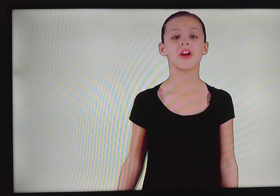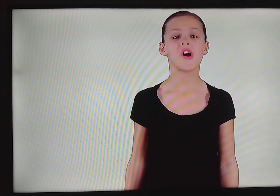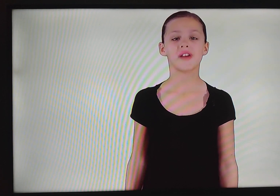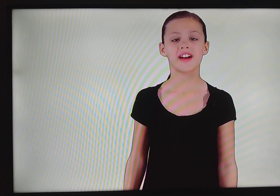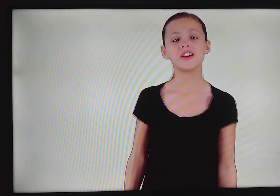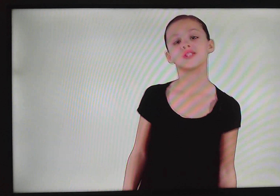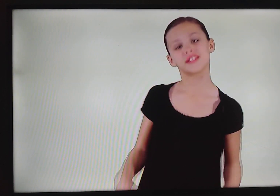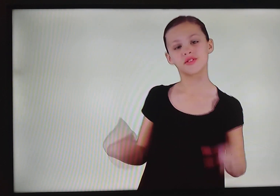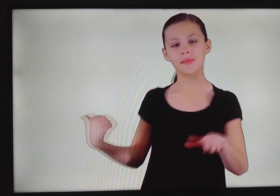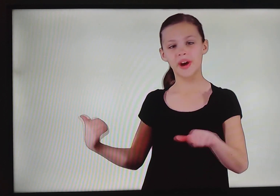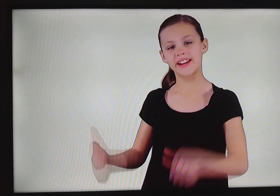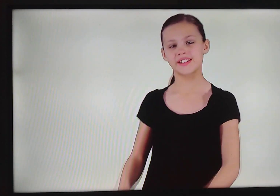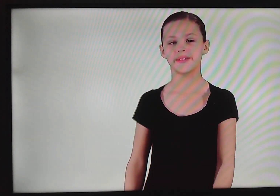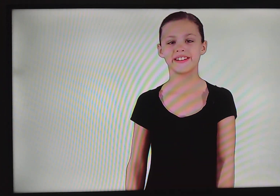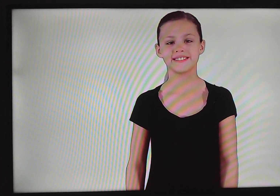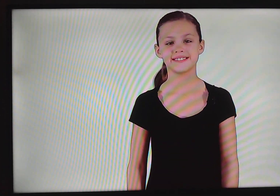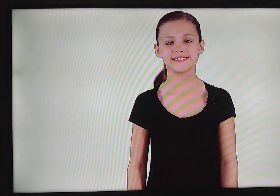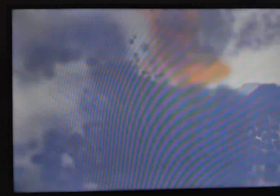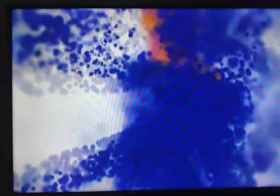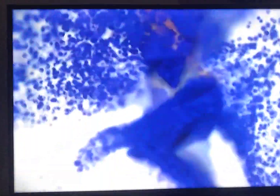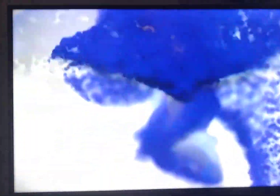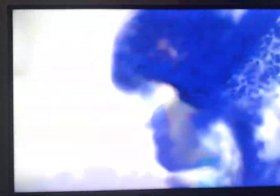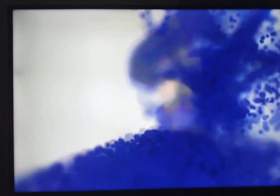Okay, so let's jump right into it. everyone. This is John